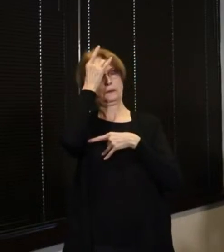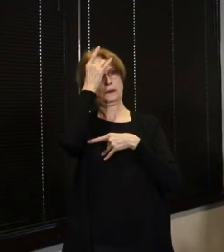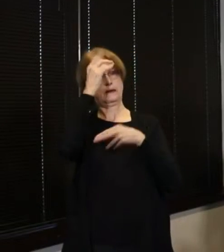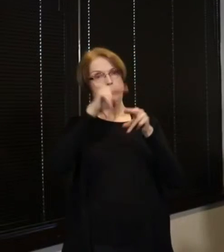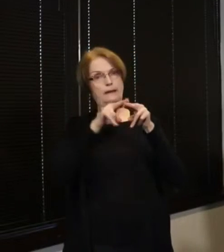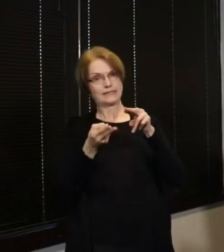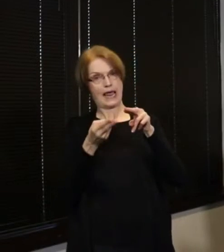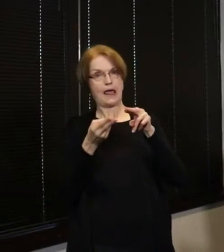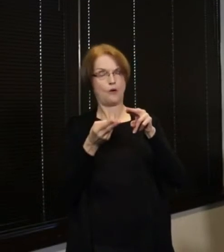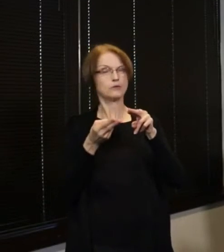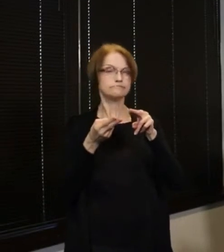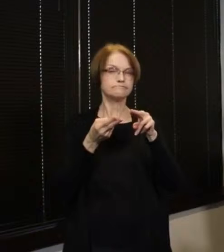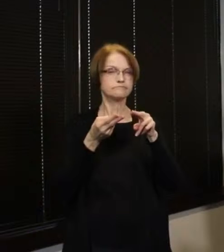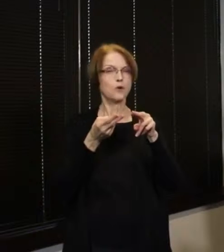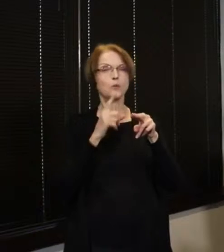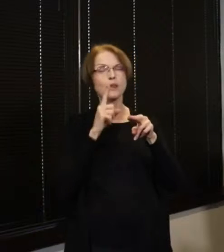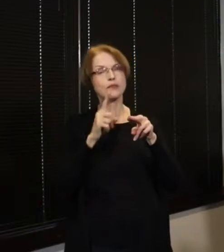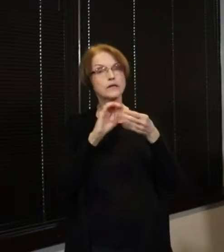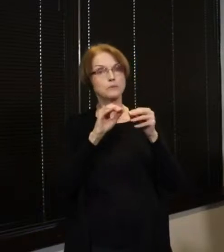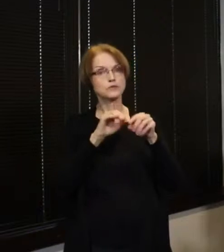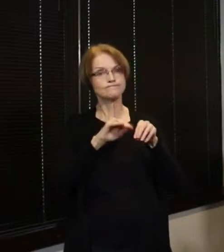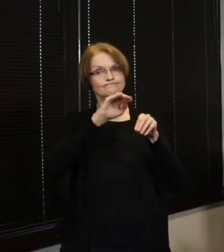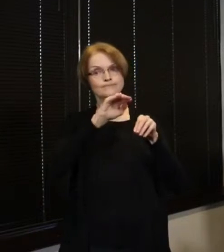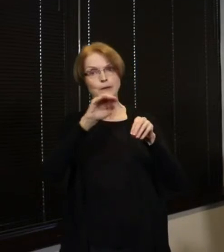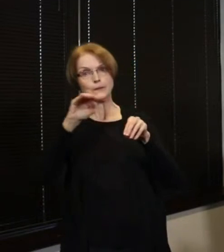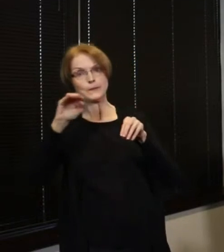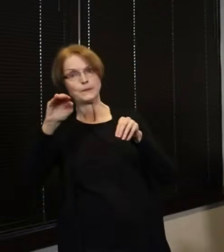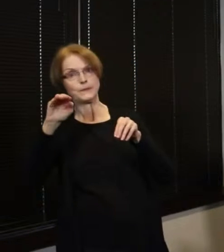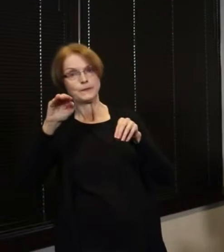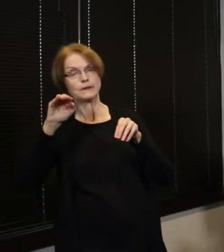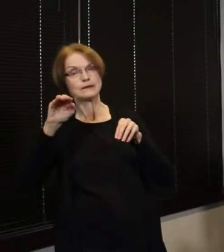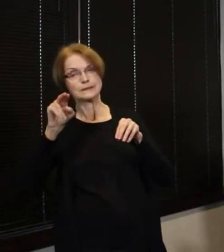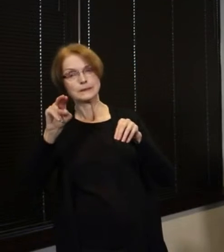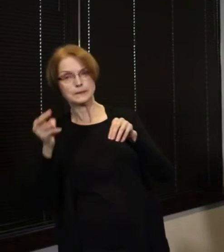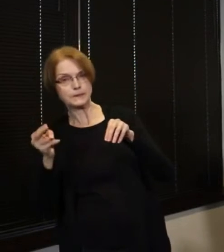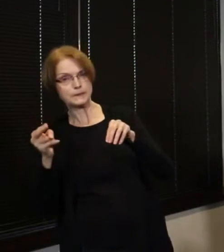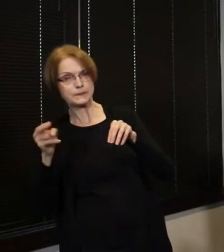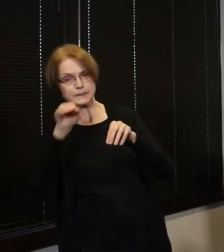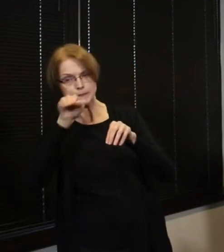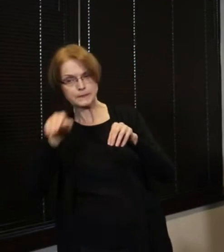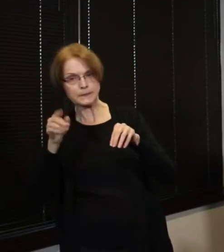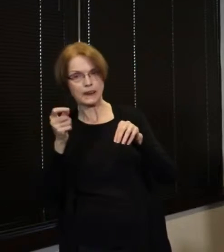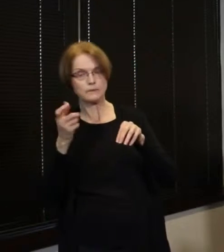flattening, so hopefully these case counts will continue to come down. But